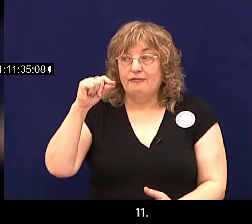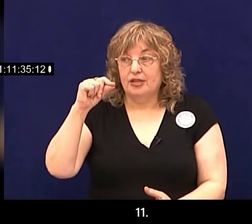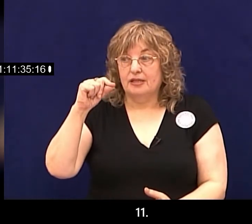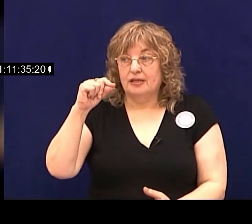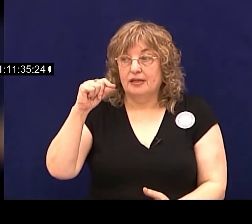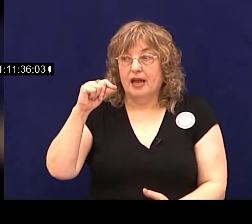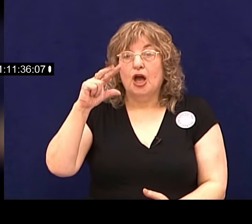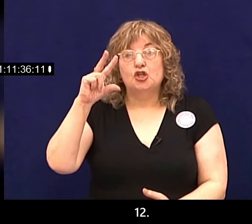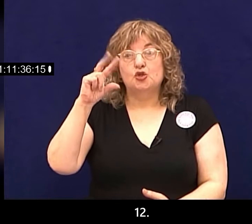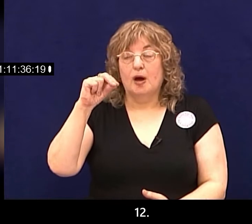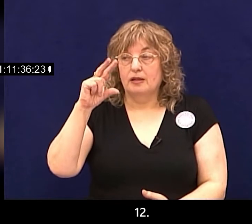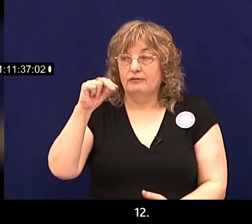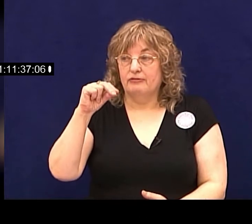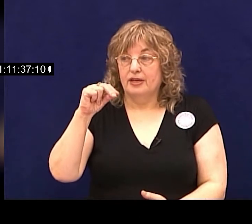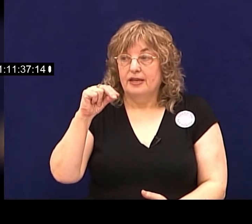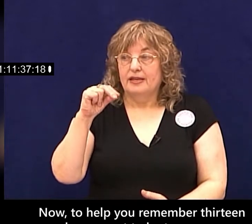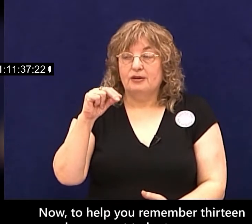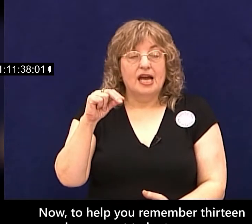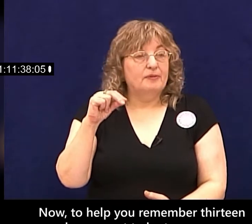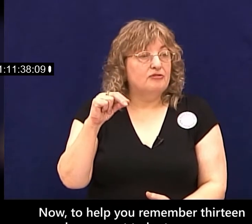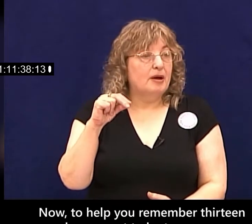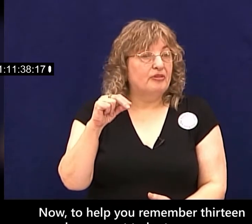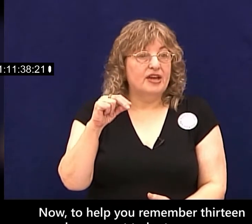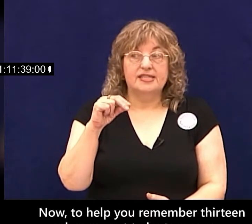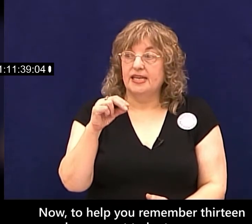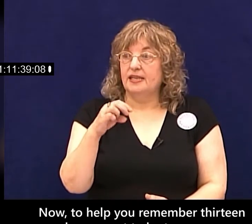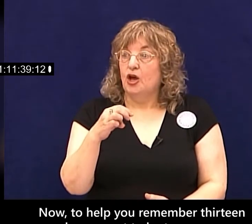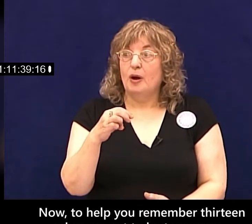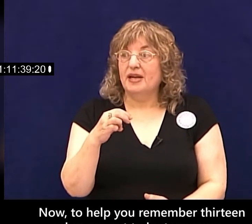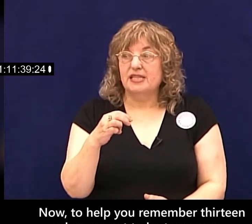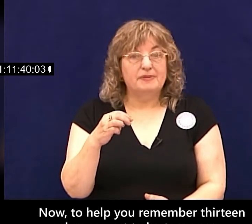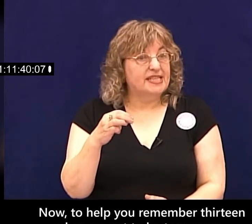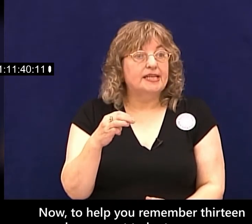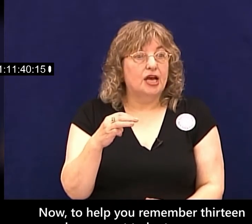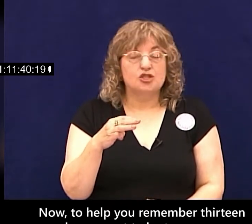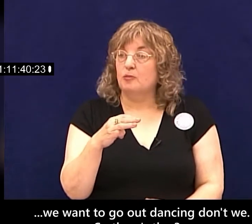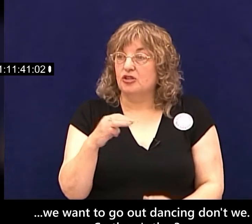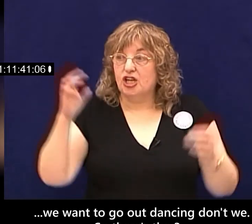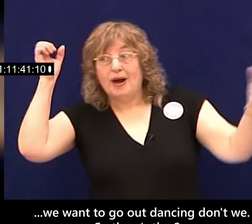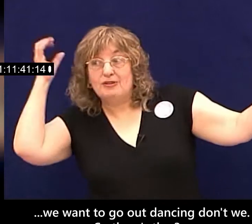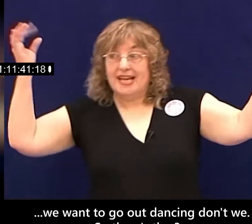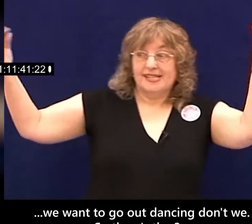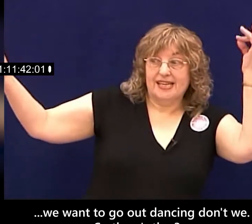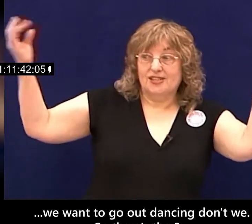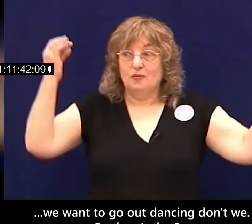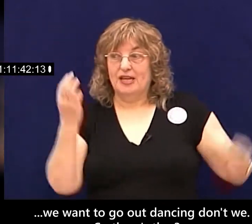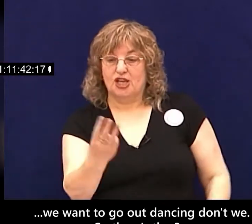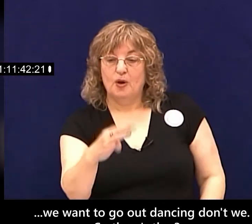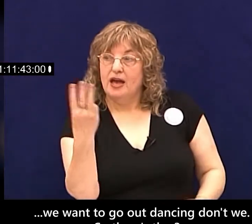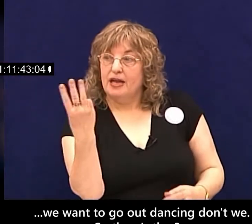11, 12. Now, to help you remember 13, when we get to be teenagers, we want to go out dancing, don't we? So,